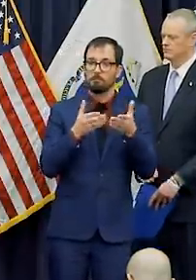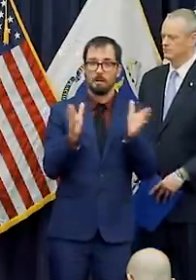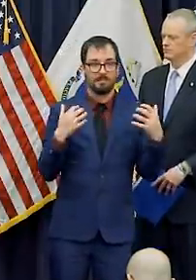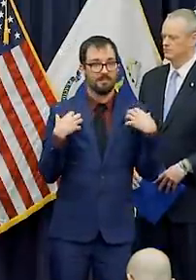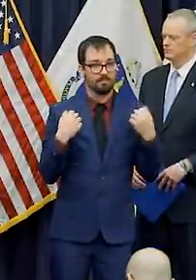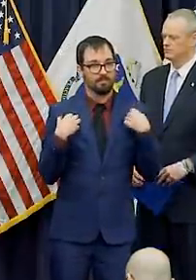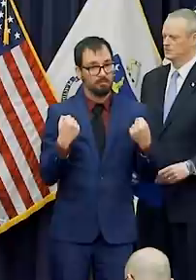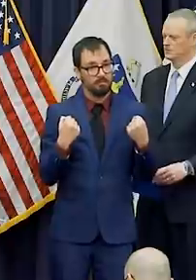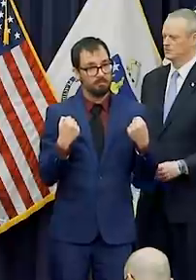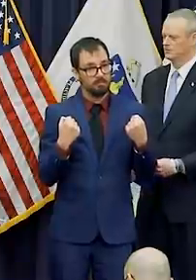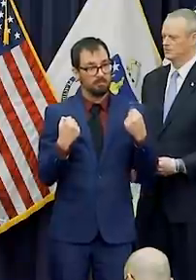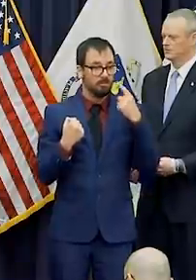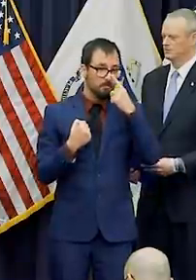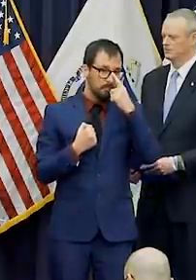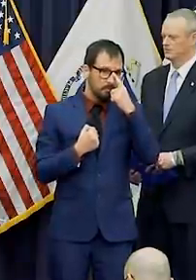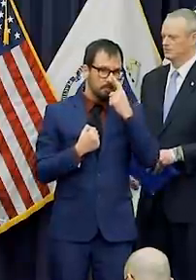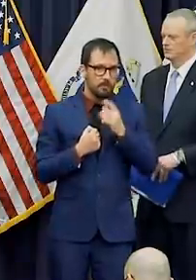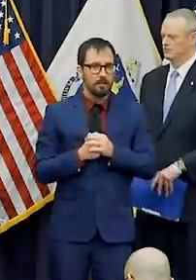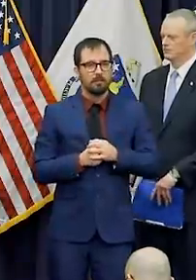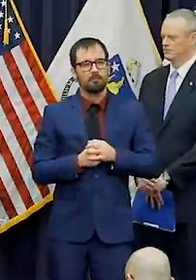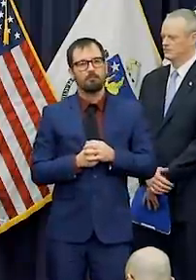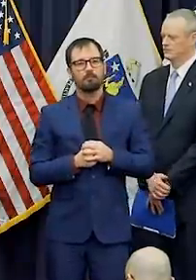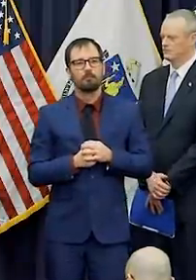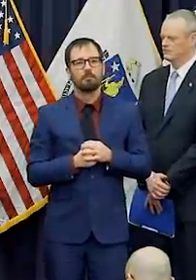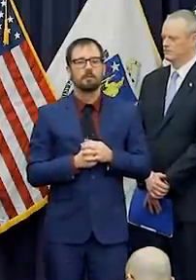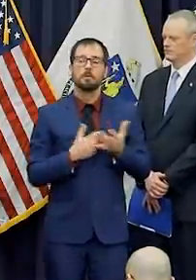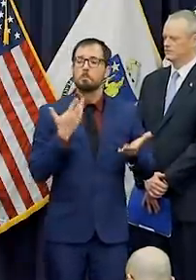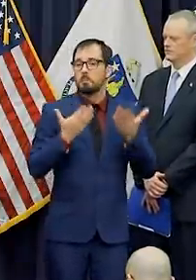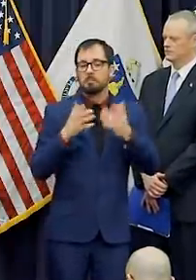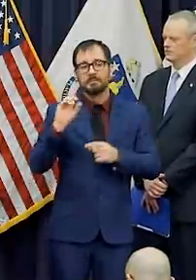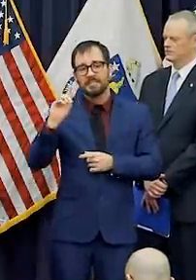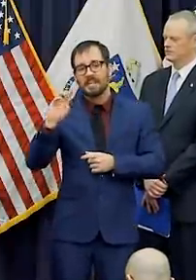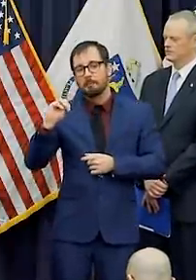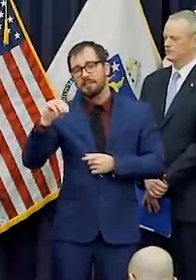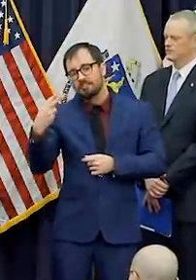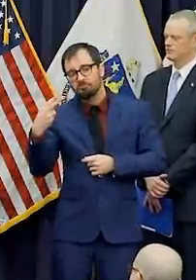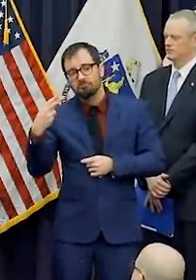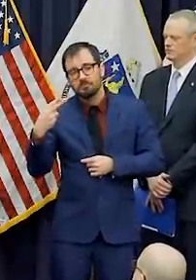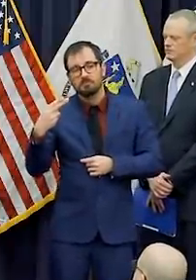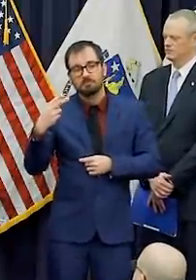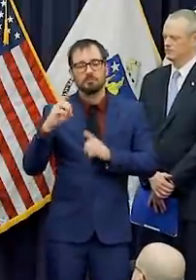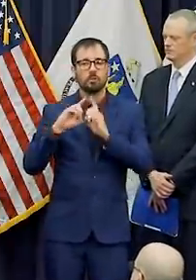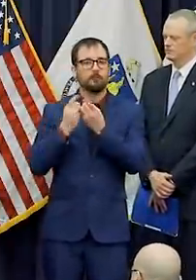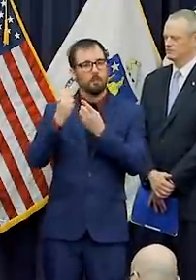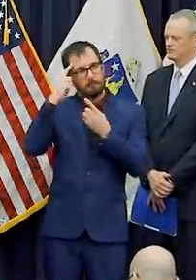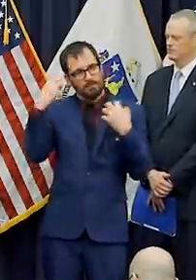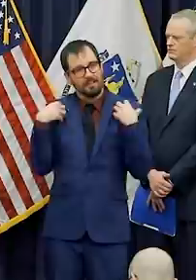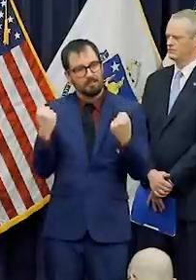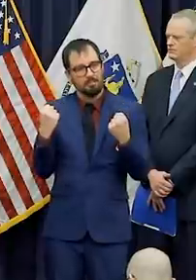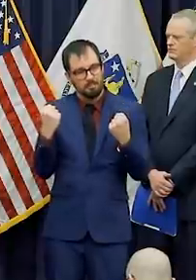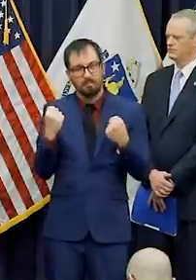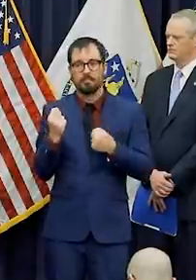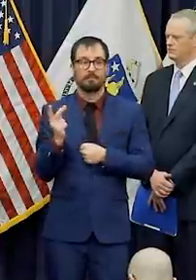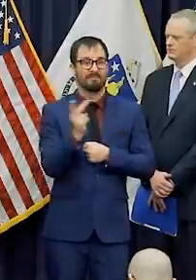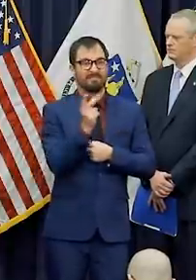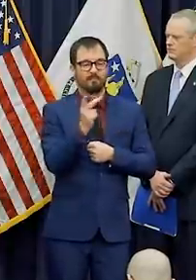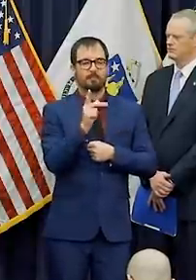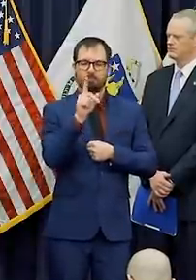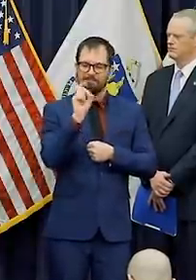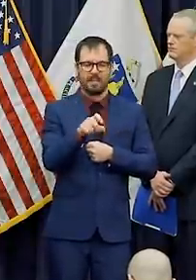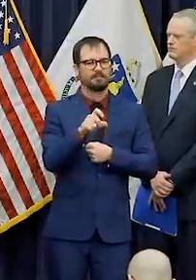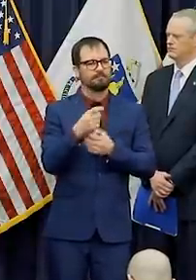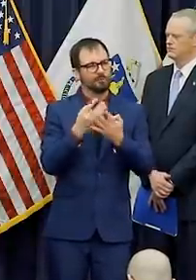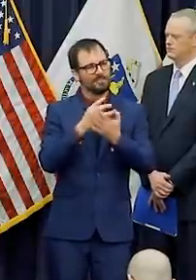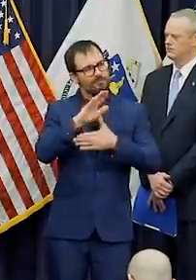the Department of Mental Health must screen all visitors and may restrict visitation or limit the number of